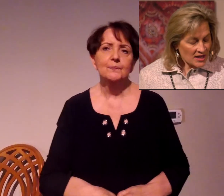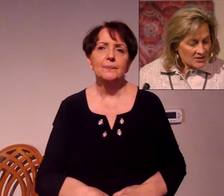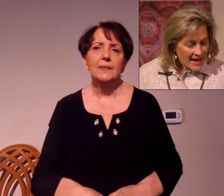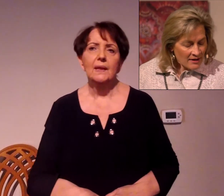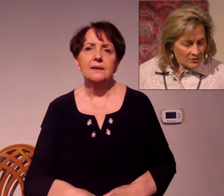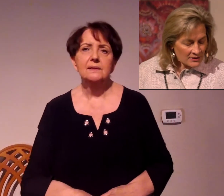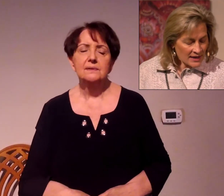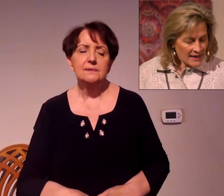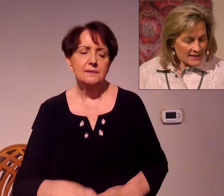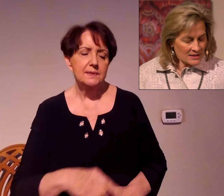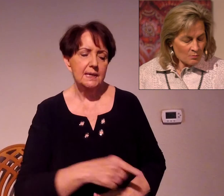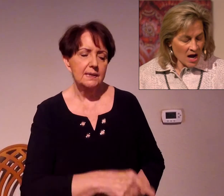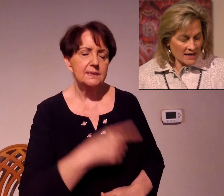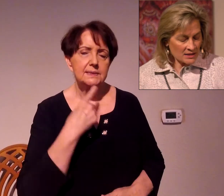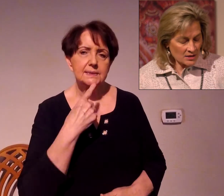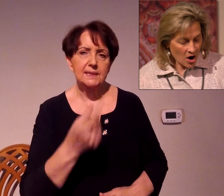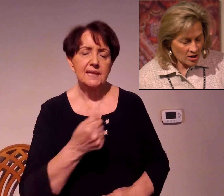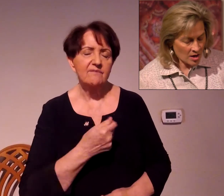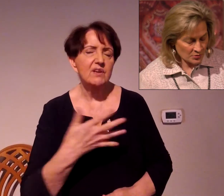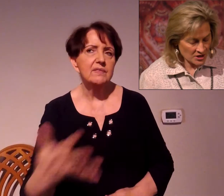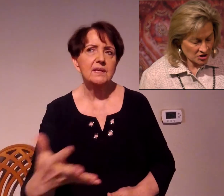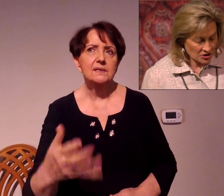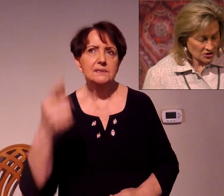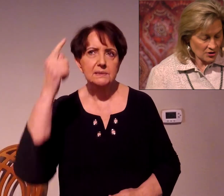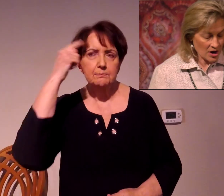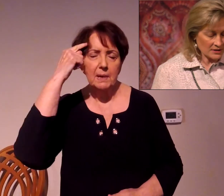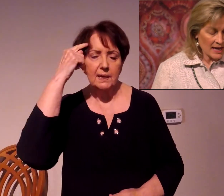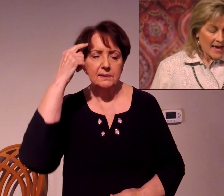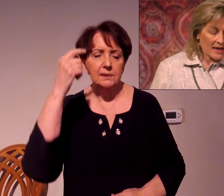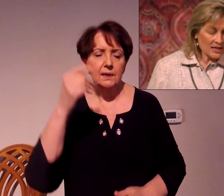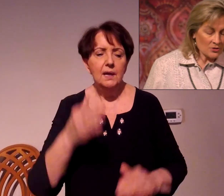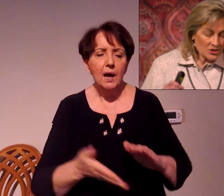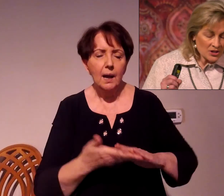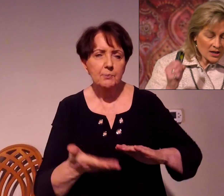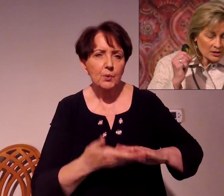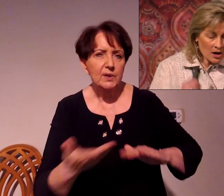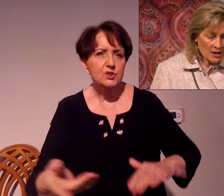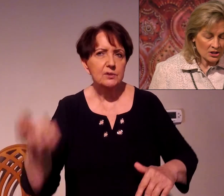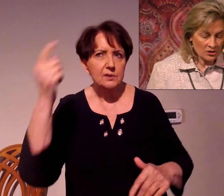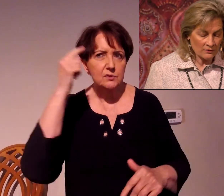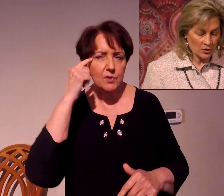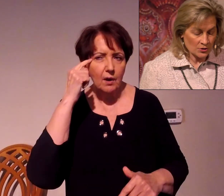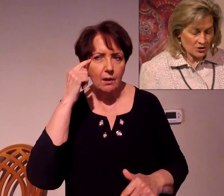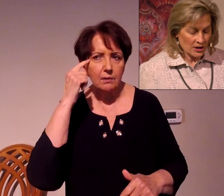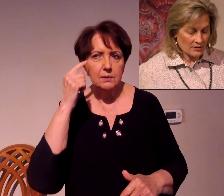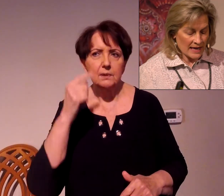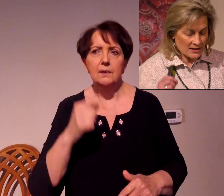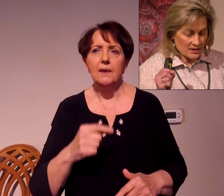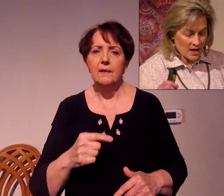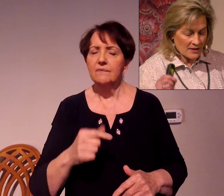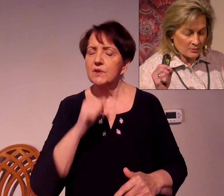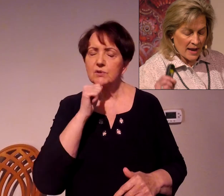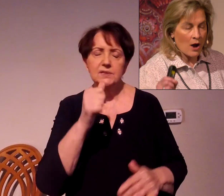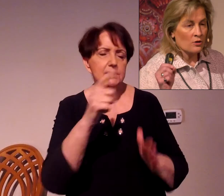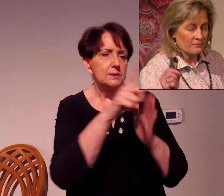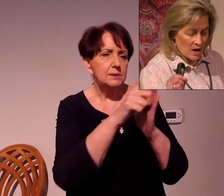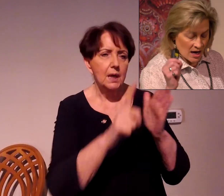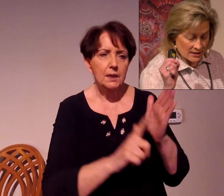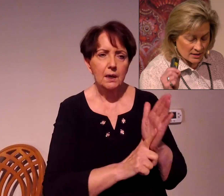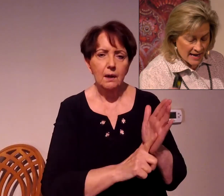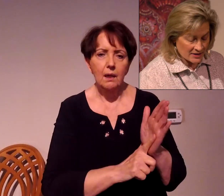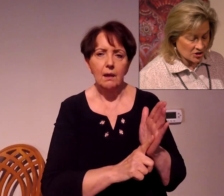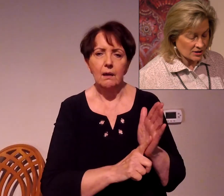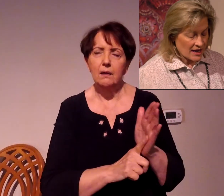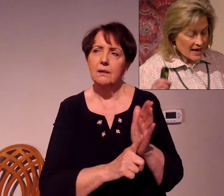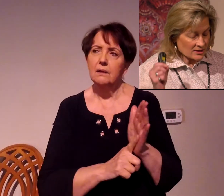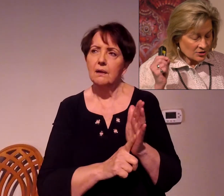He says, everything is mind and all operation is thought, and there is not a law in the universe that is not the power of